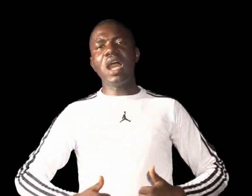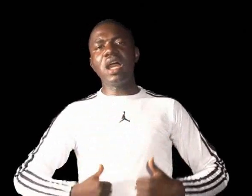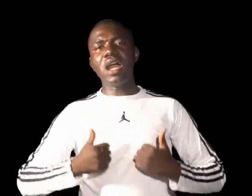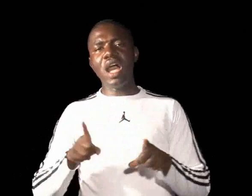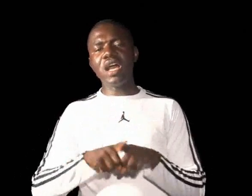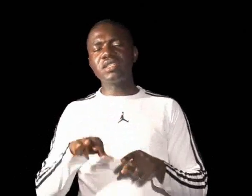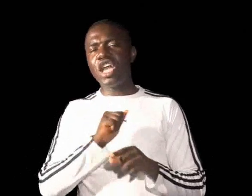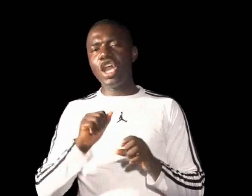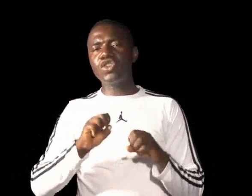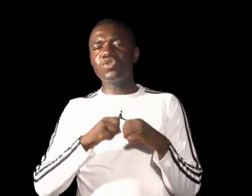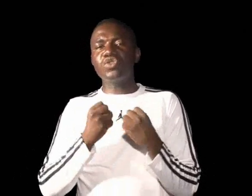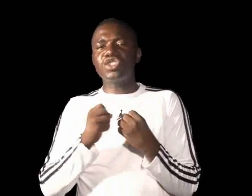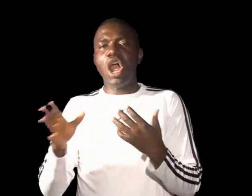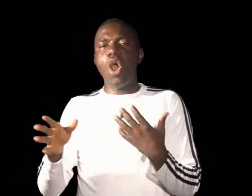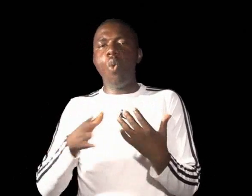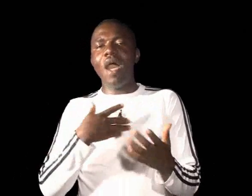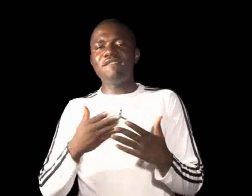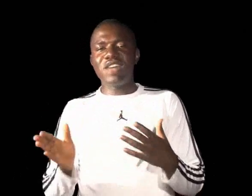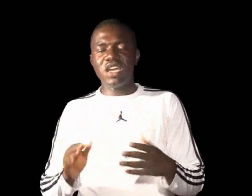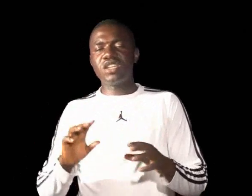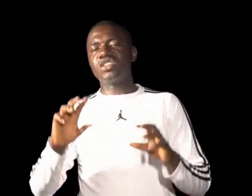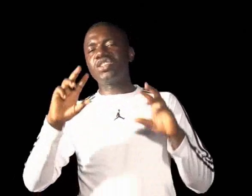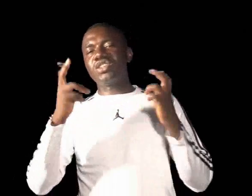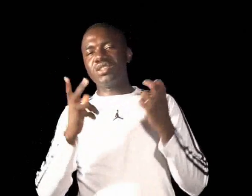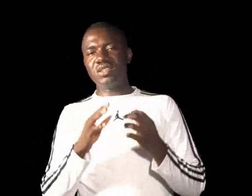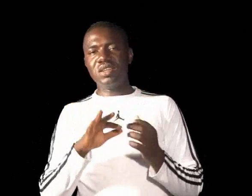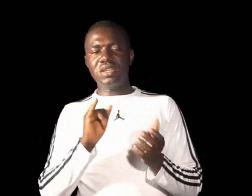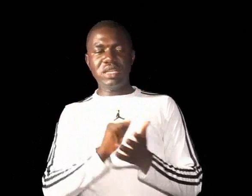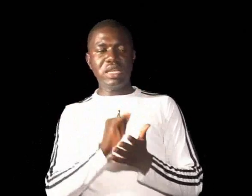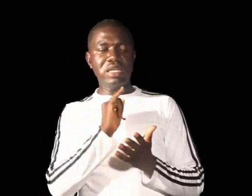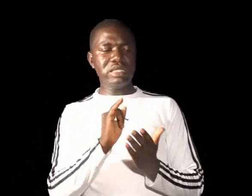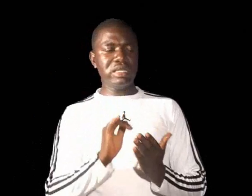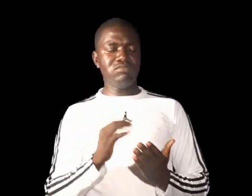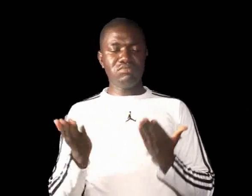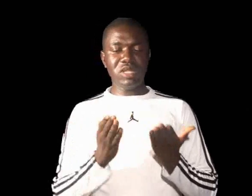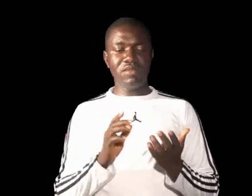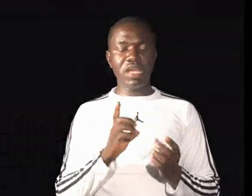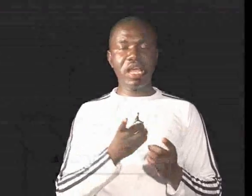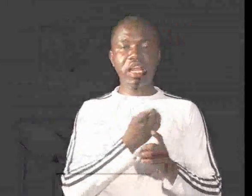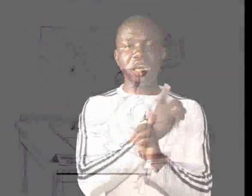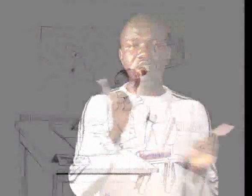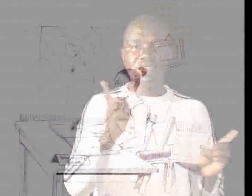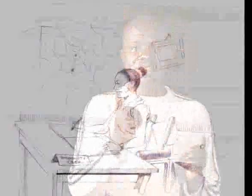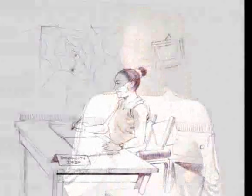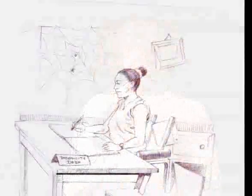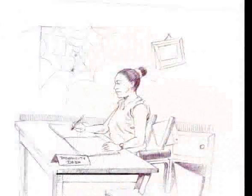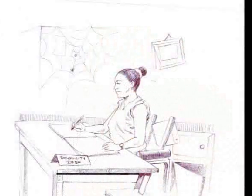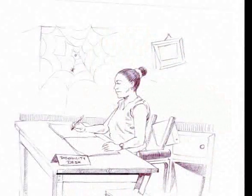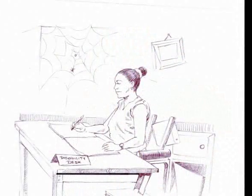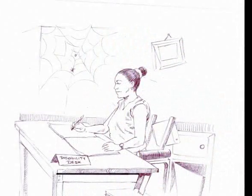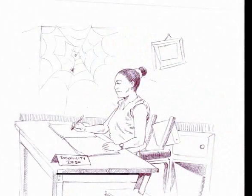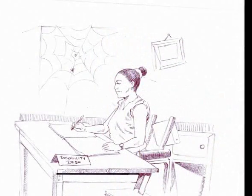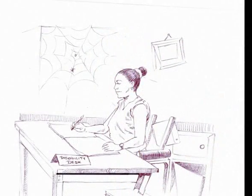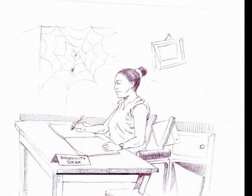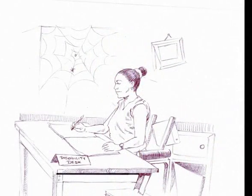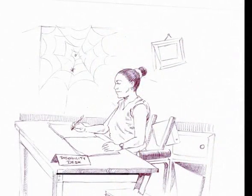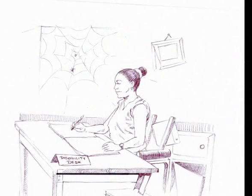as a social welfare issue. The approach is that of service delivery instead of mainstreaming the issues and concerns of persons